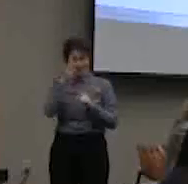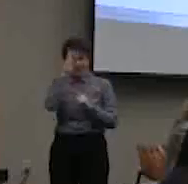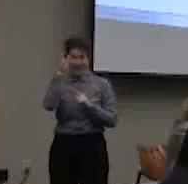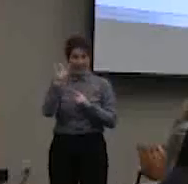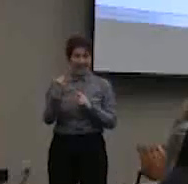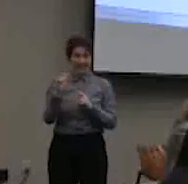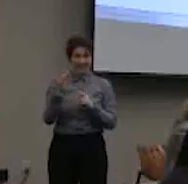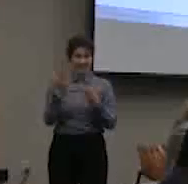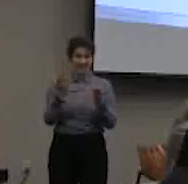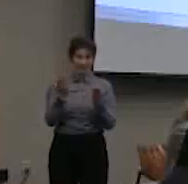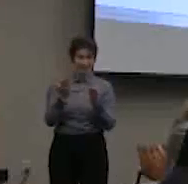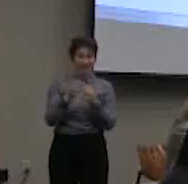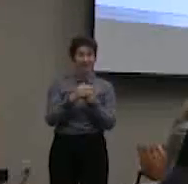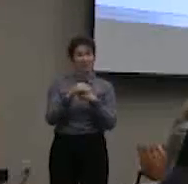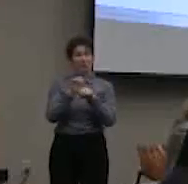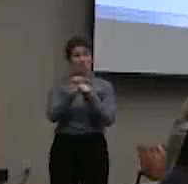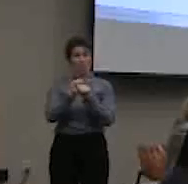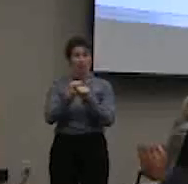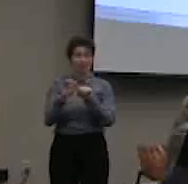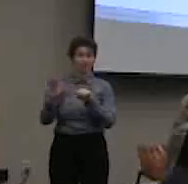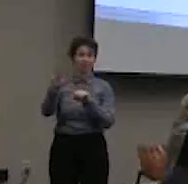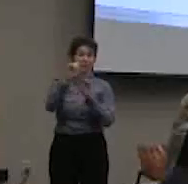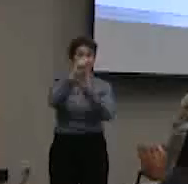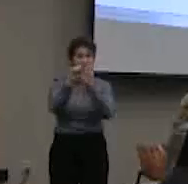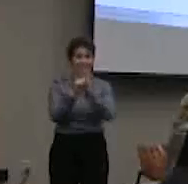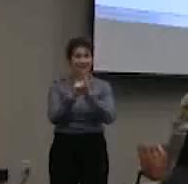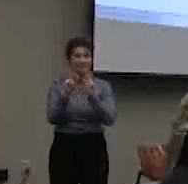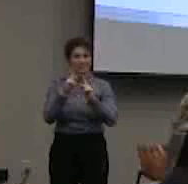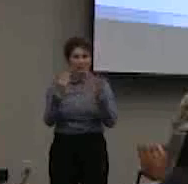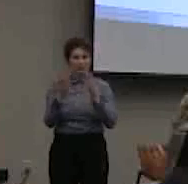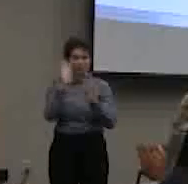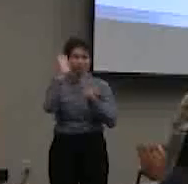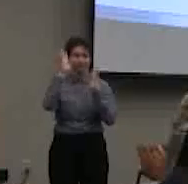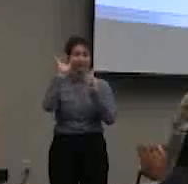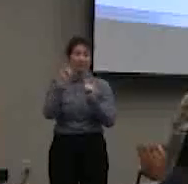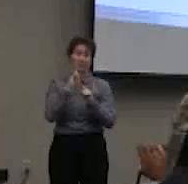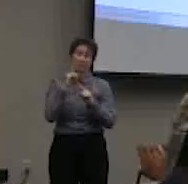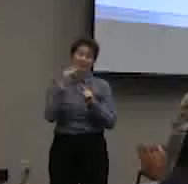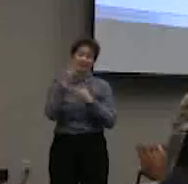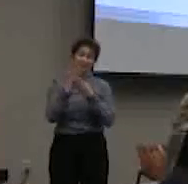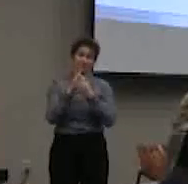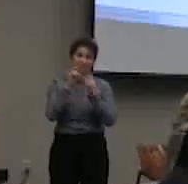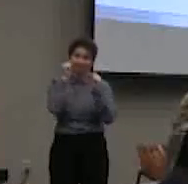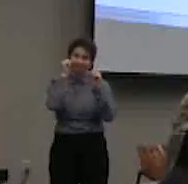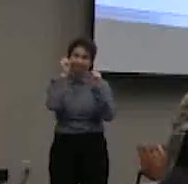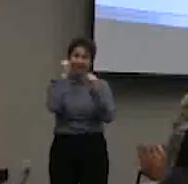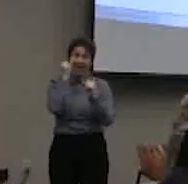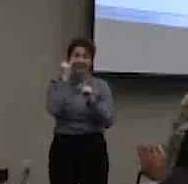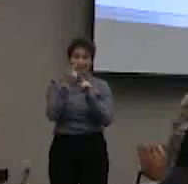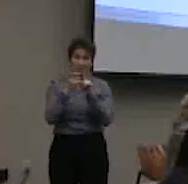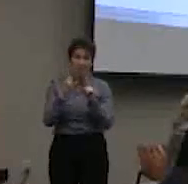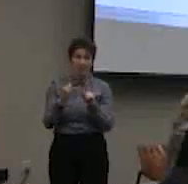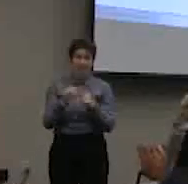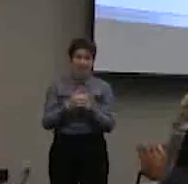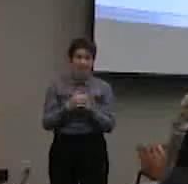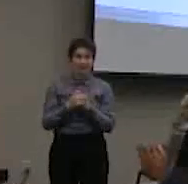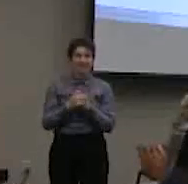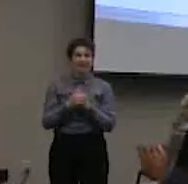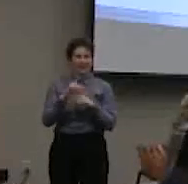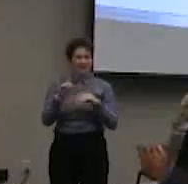work with the networks around the state, are creating that. We're going to get some amazing ideas out of that. And I think that this came up also in reference